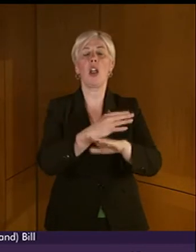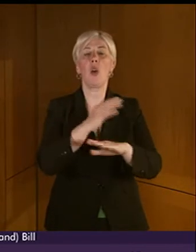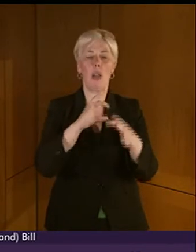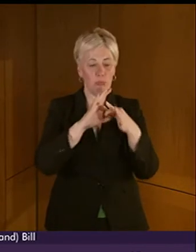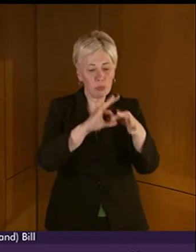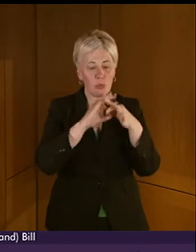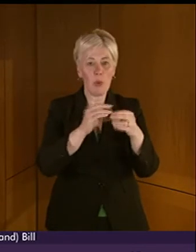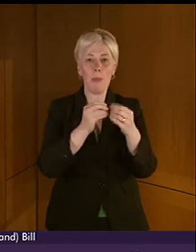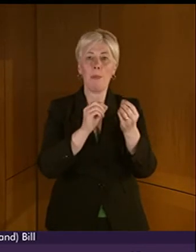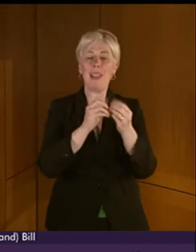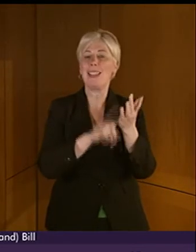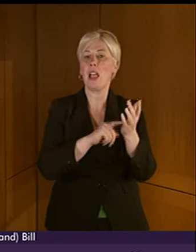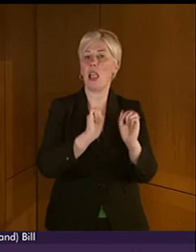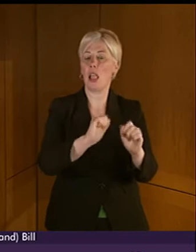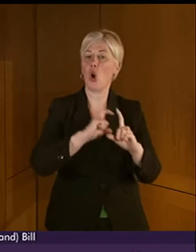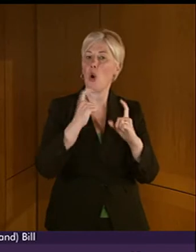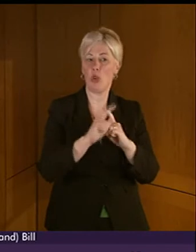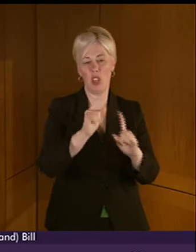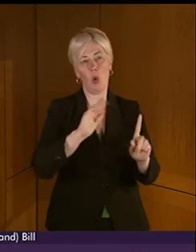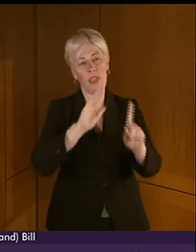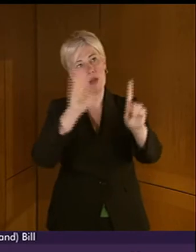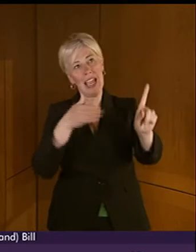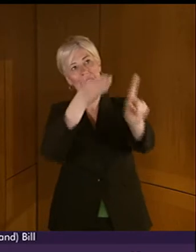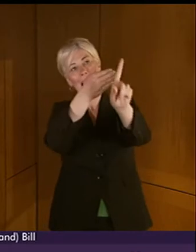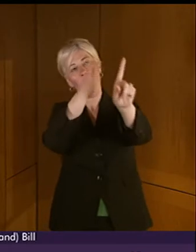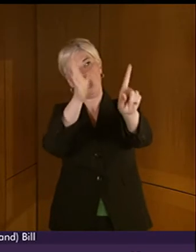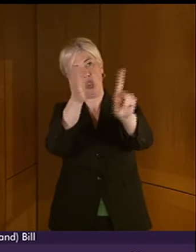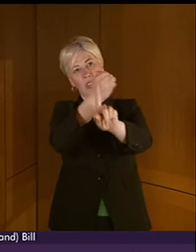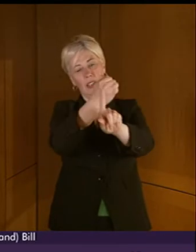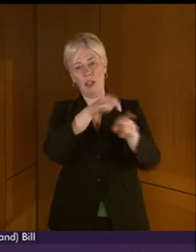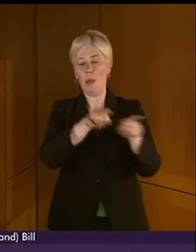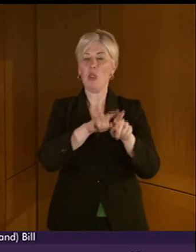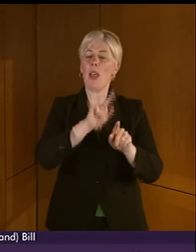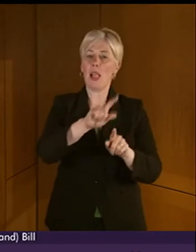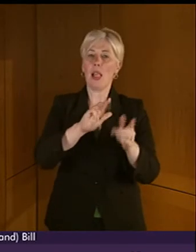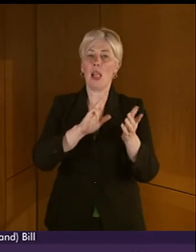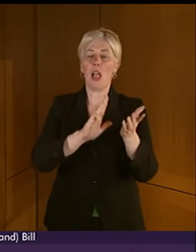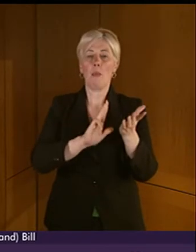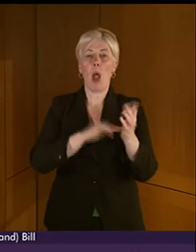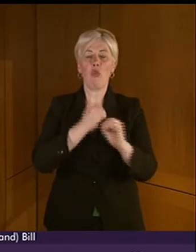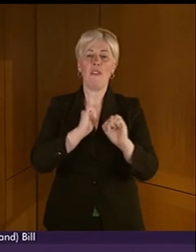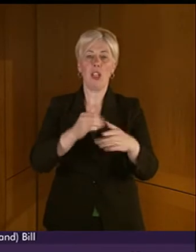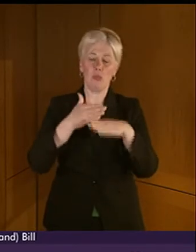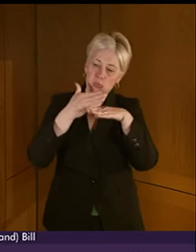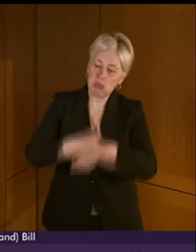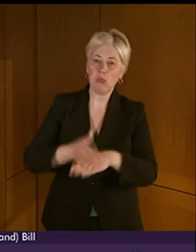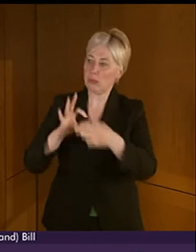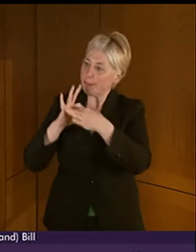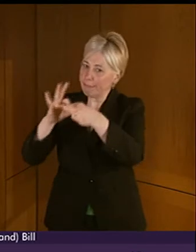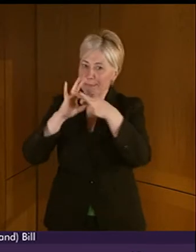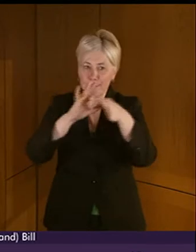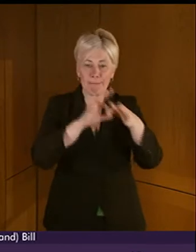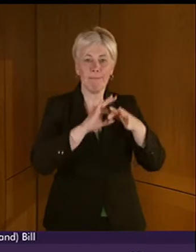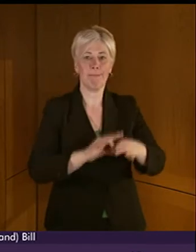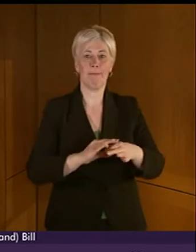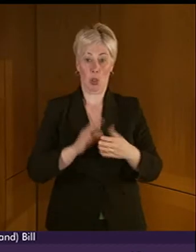delivering their aspirations, but also his work with the committee and with the minister and his officials in ensuring that that change is, in fact,